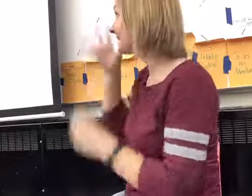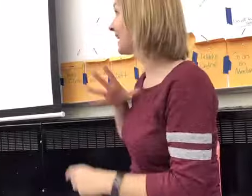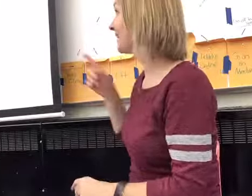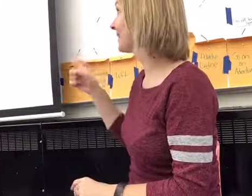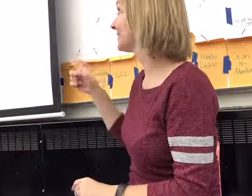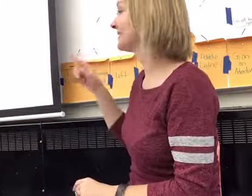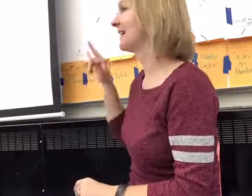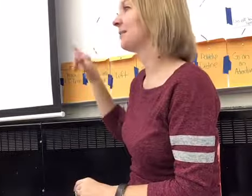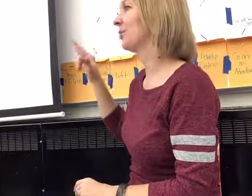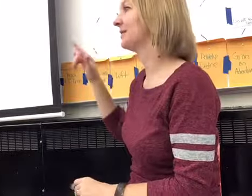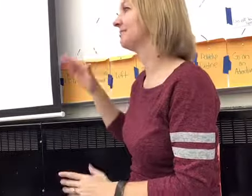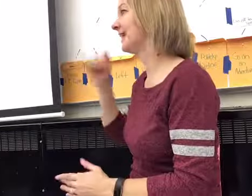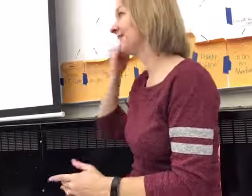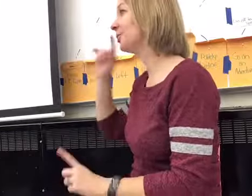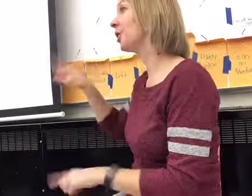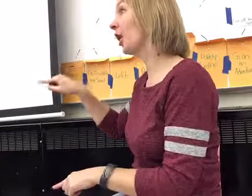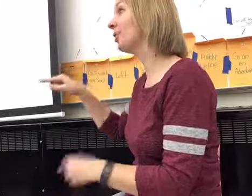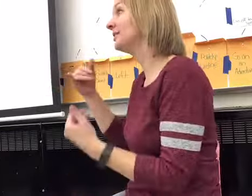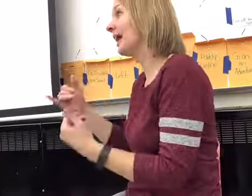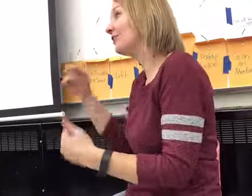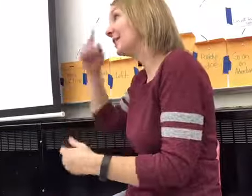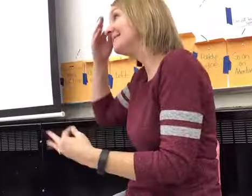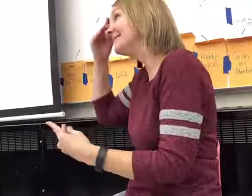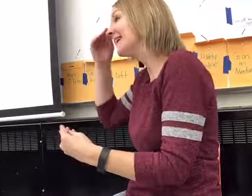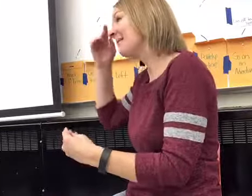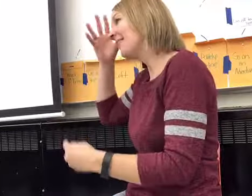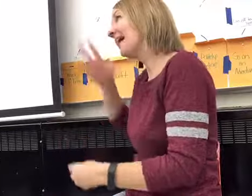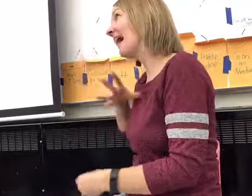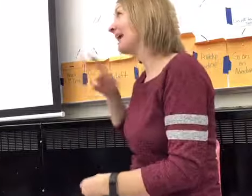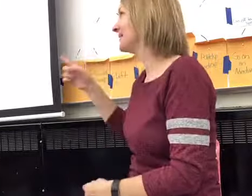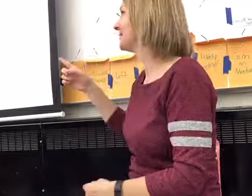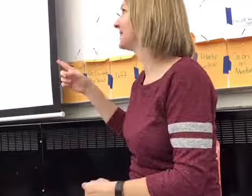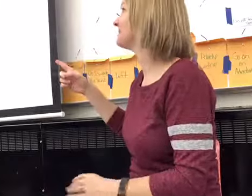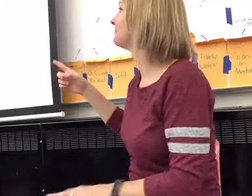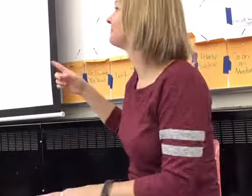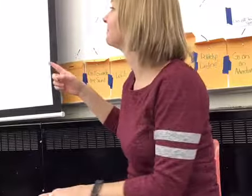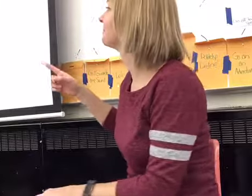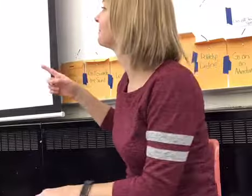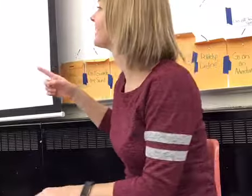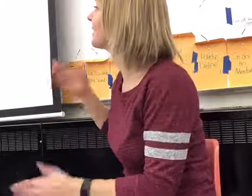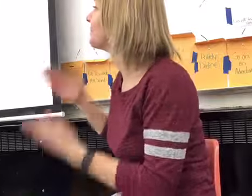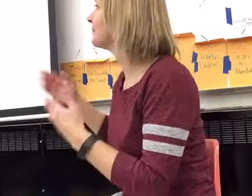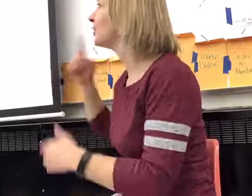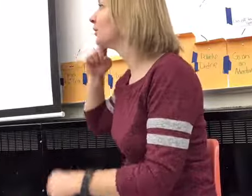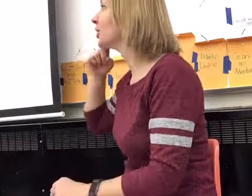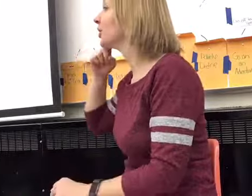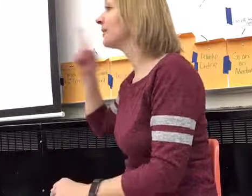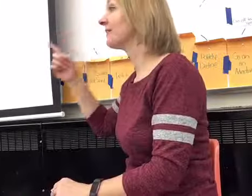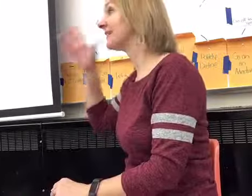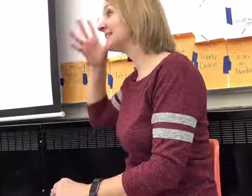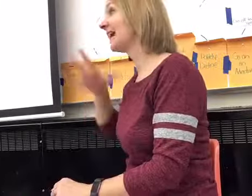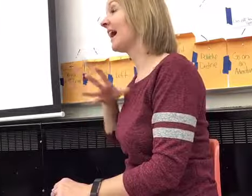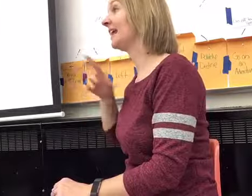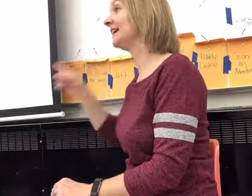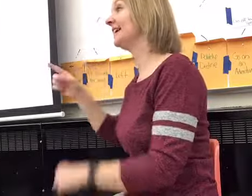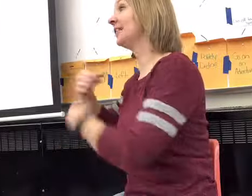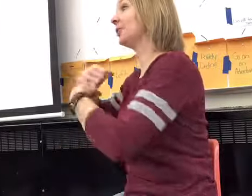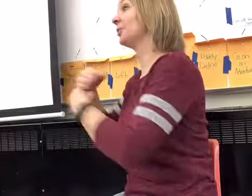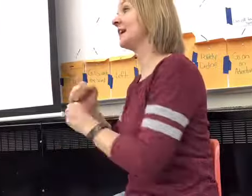you ever go there, you can think of LaGuardia and Ellis Island. This guy comes along who you might have heard of before. He creates a very important